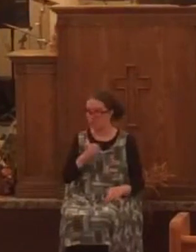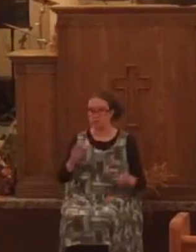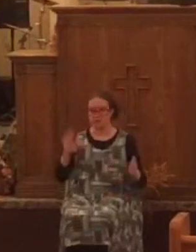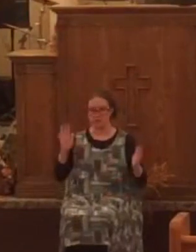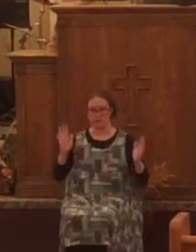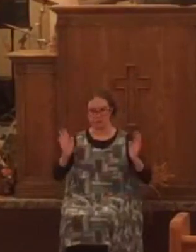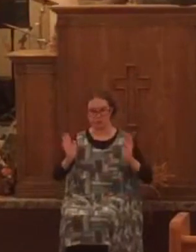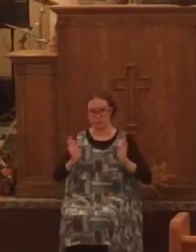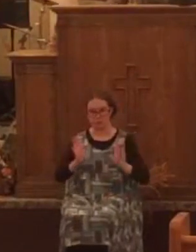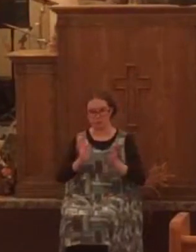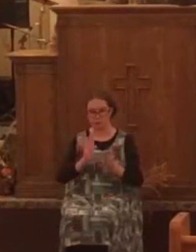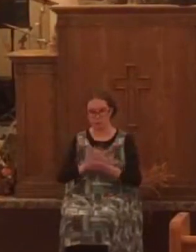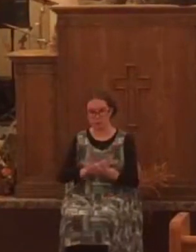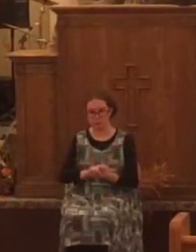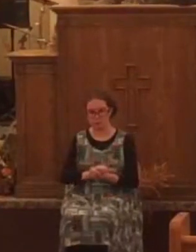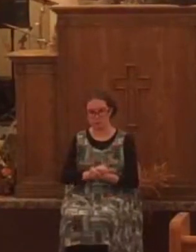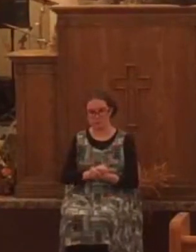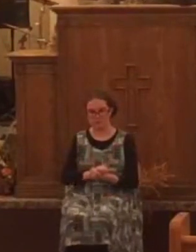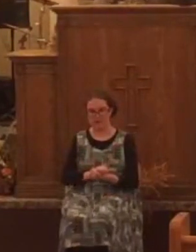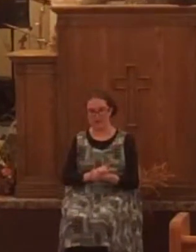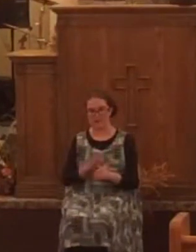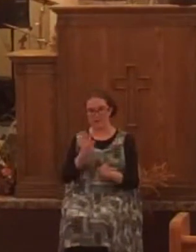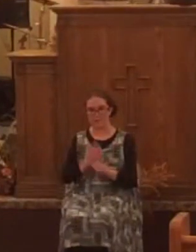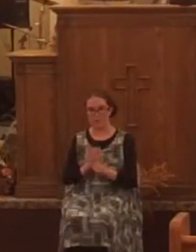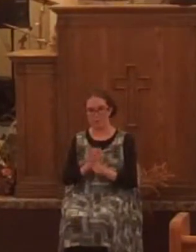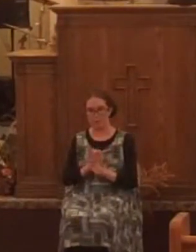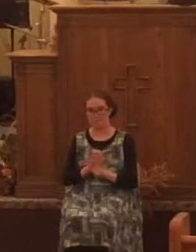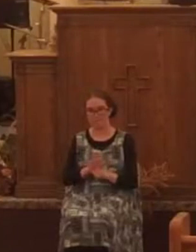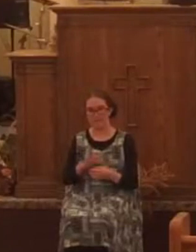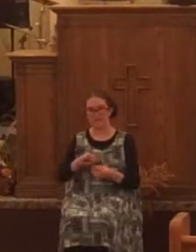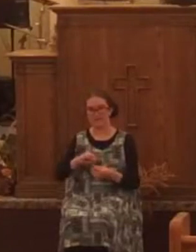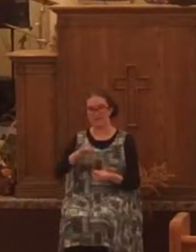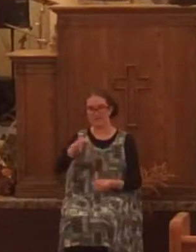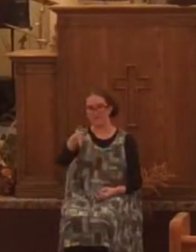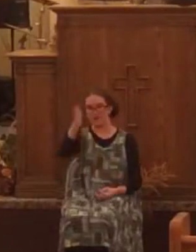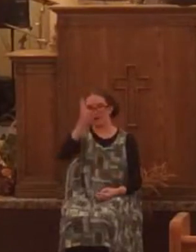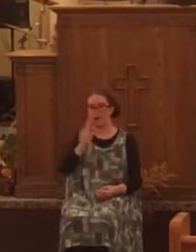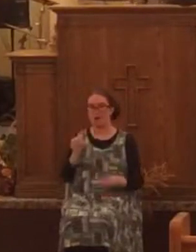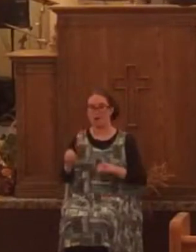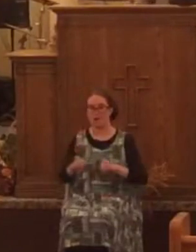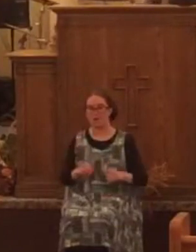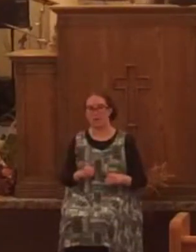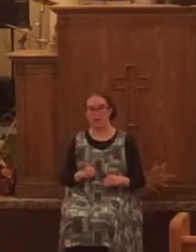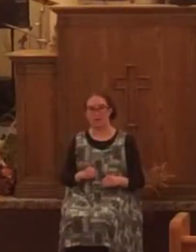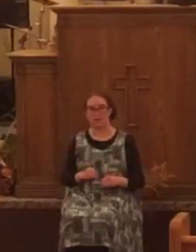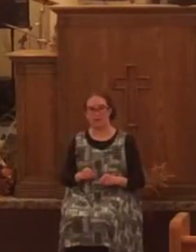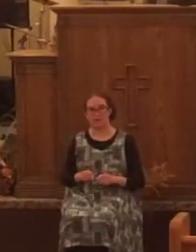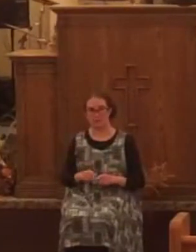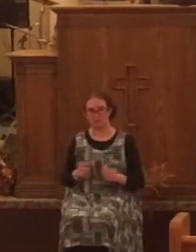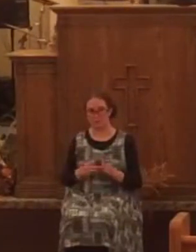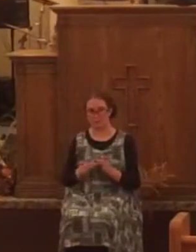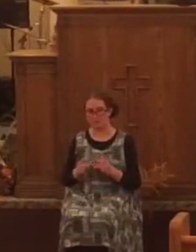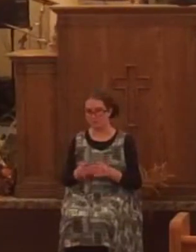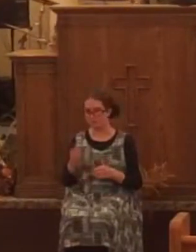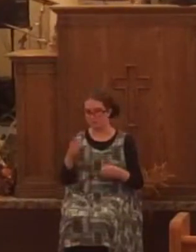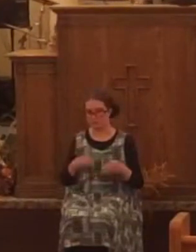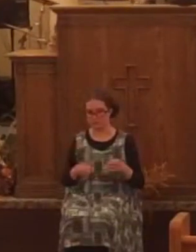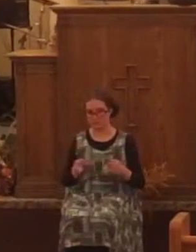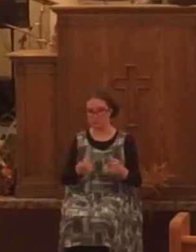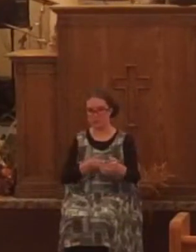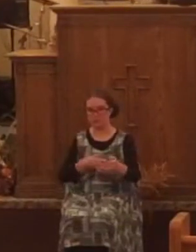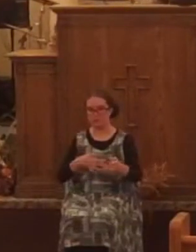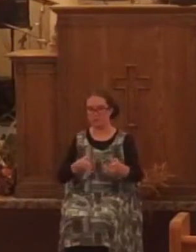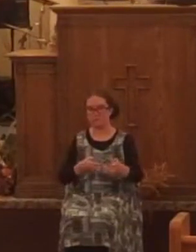packed to the max. And man, the Spirit of God get to moving. They were singing those apostolic Jesus name, Holy Ghost filled